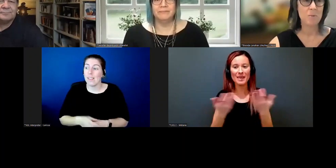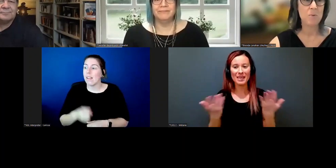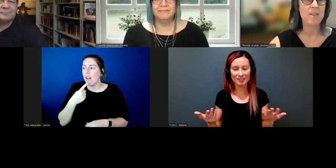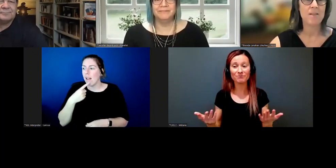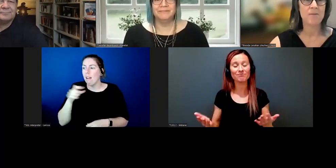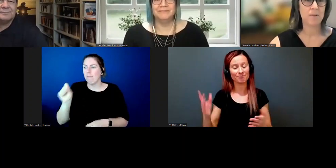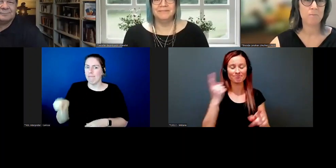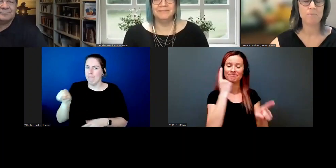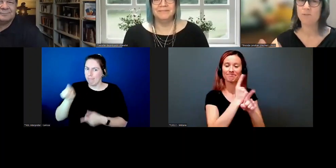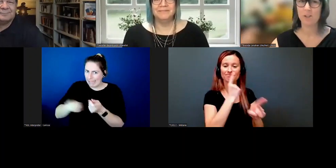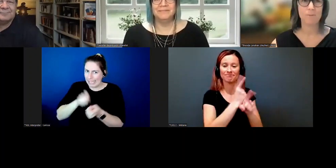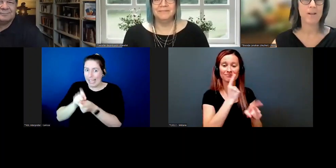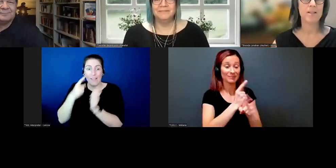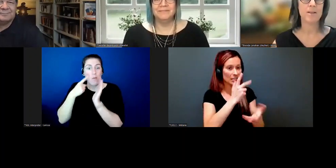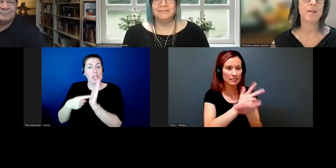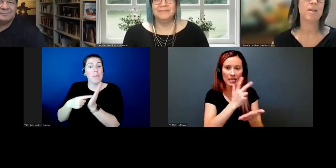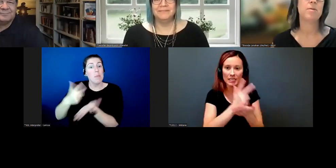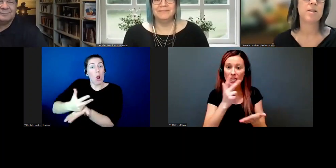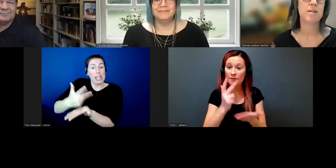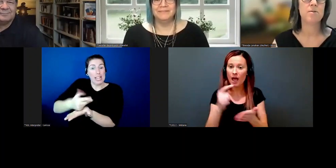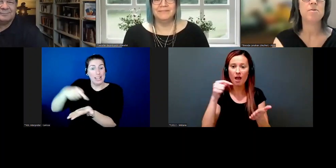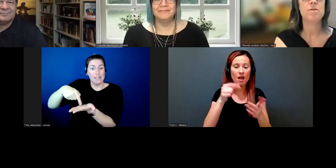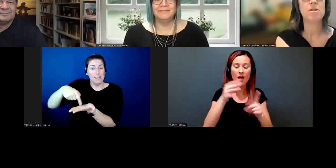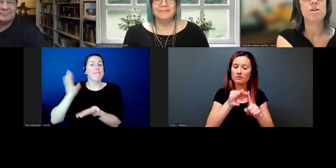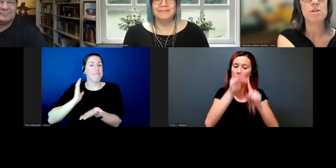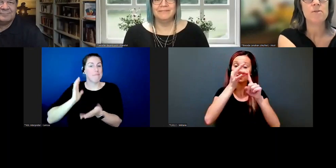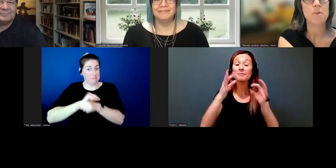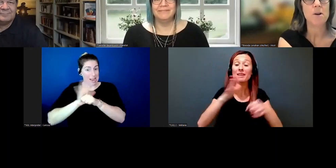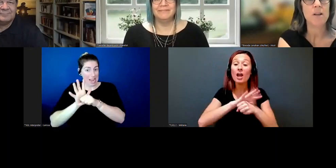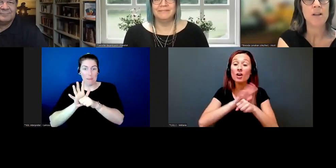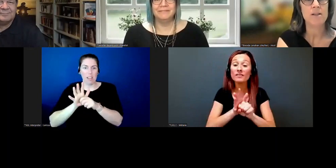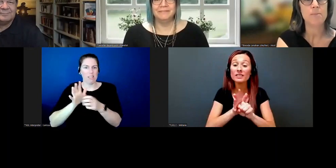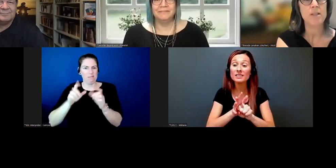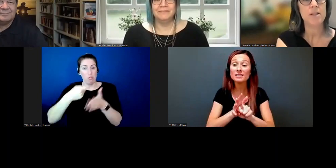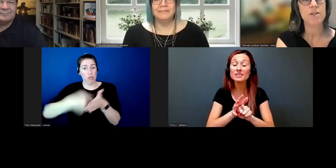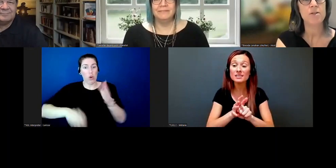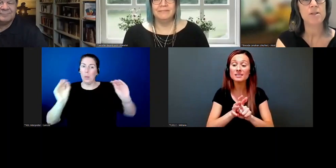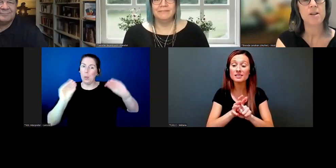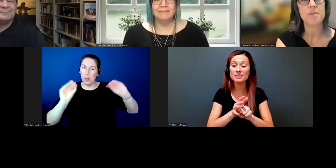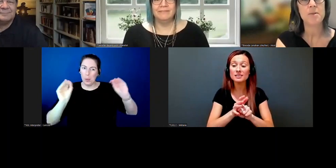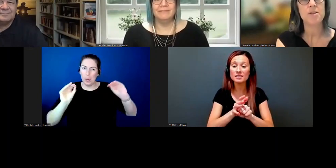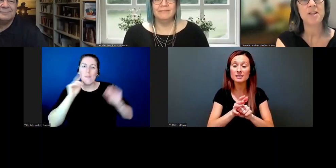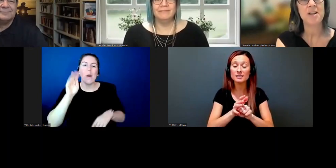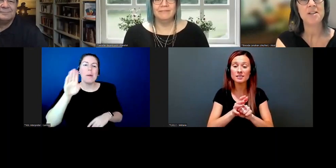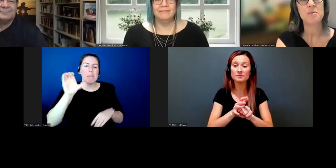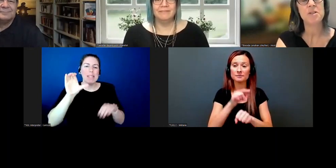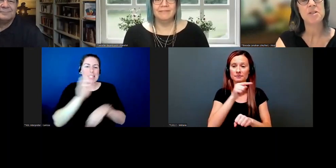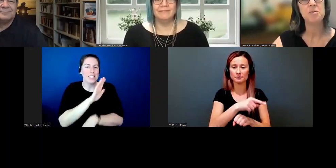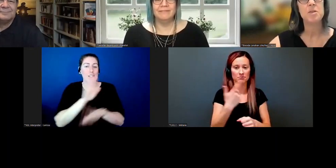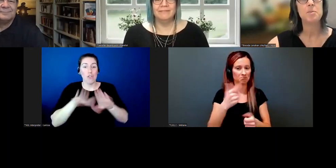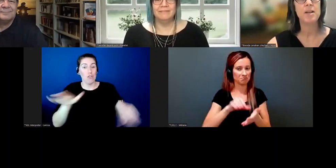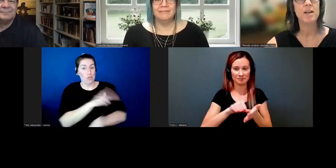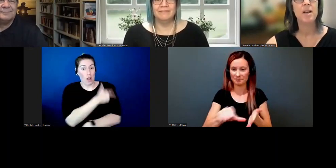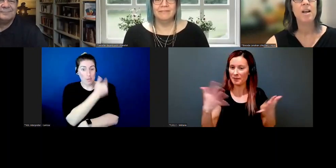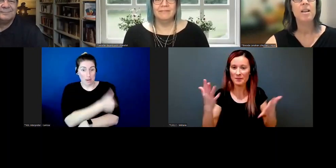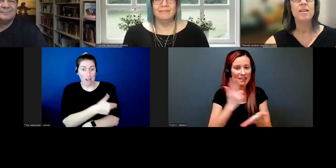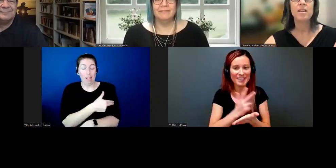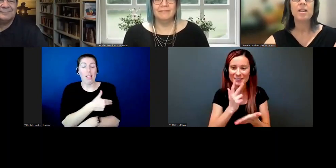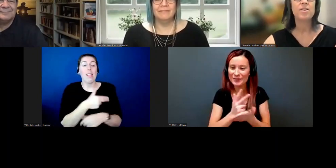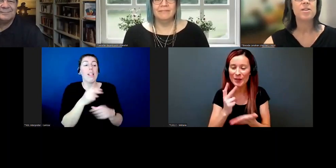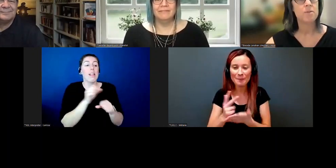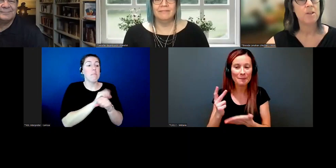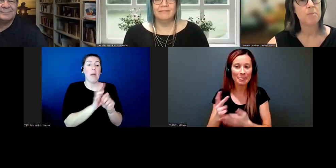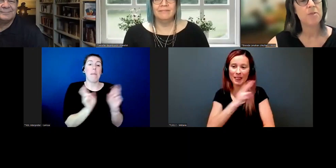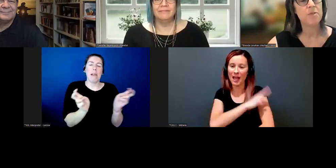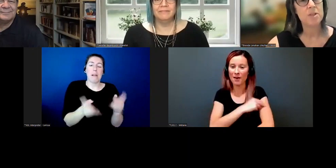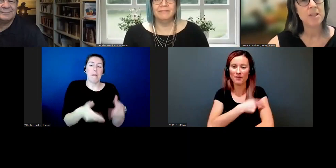was one that during the pandemic, there was no charge for parking at BC Children's Hospital, and that has resumed. But the thing that